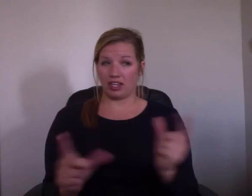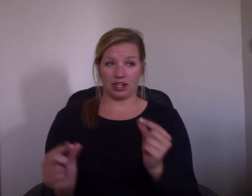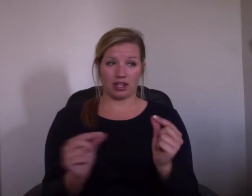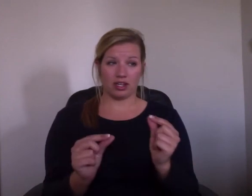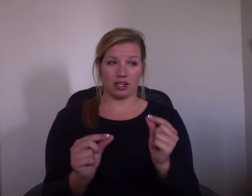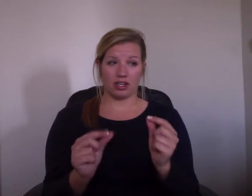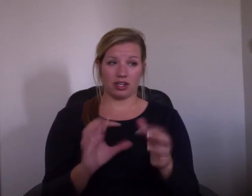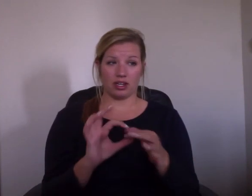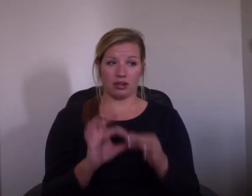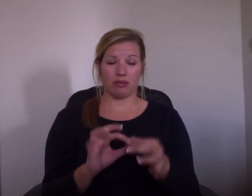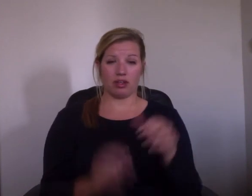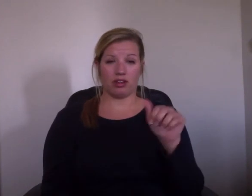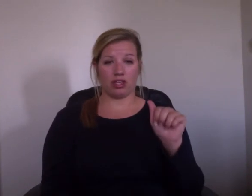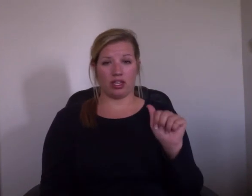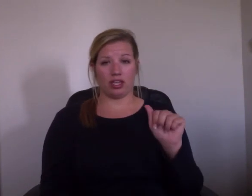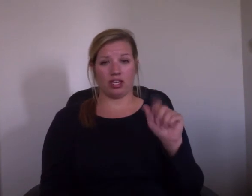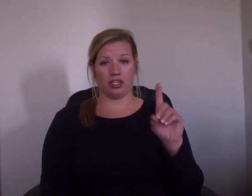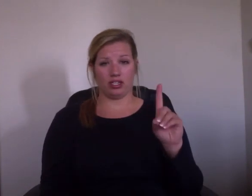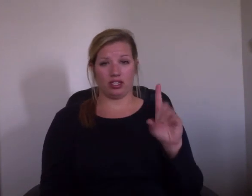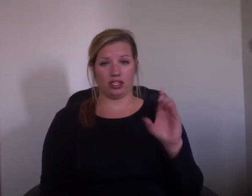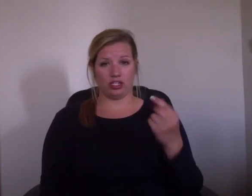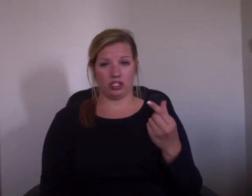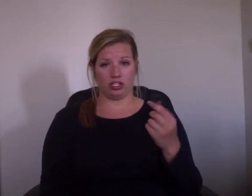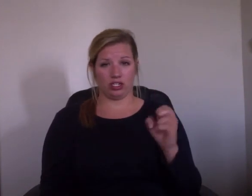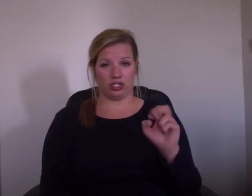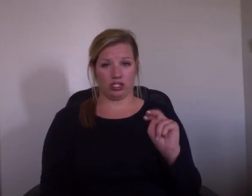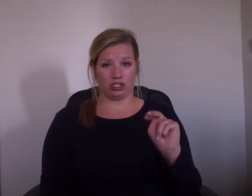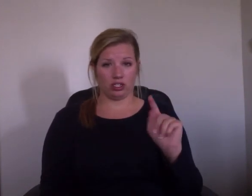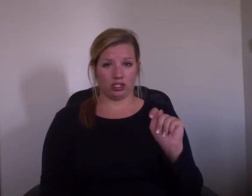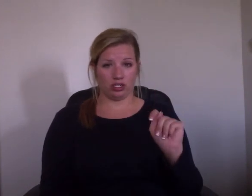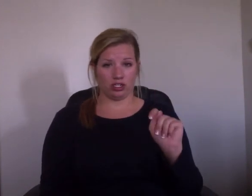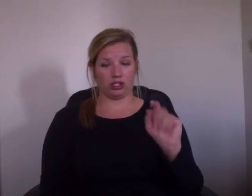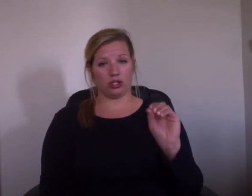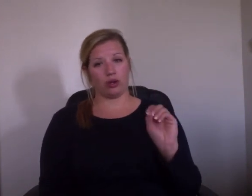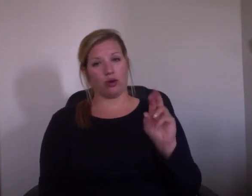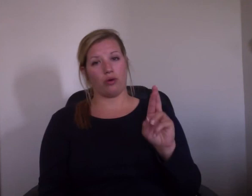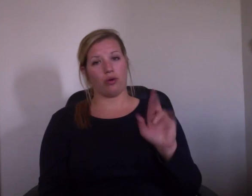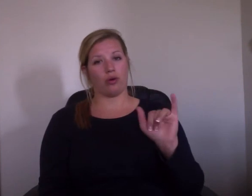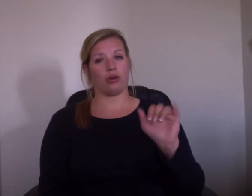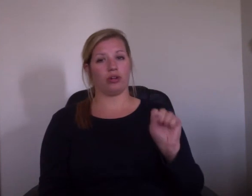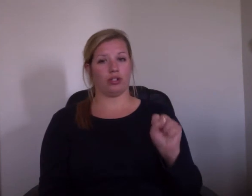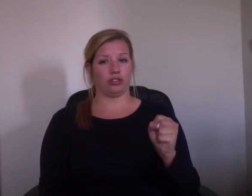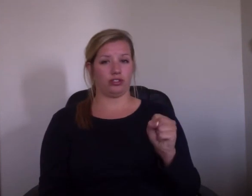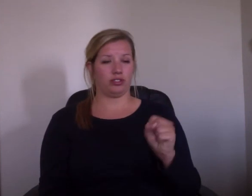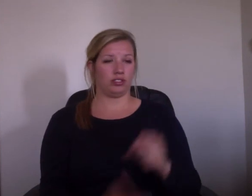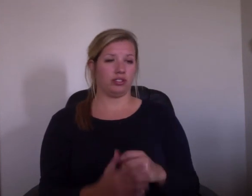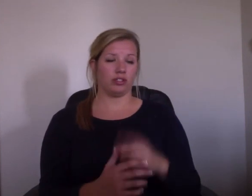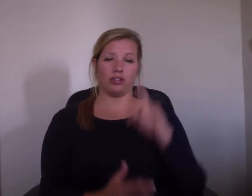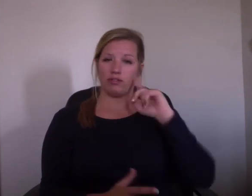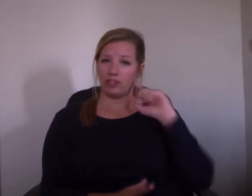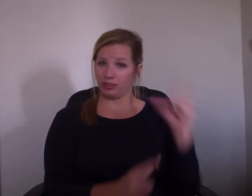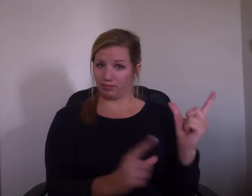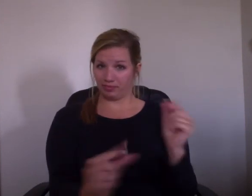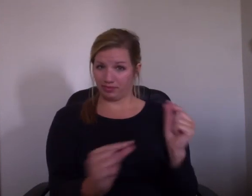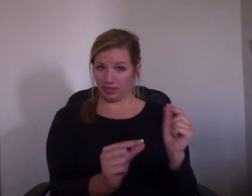Agent Orange in this phase. And we realize, or we first hear about how this chemical